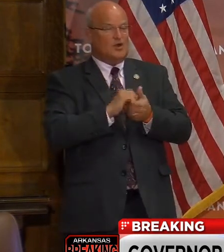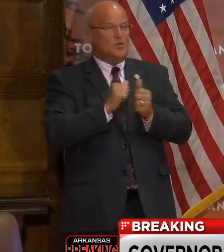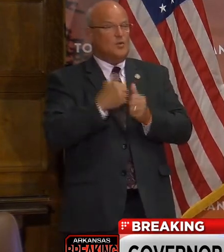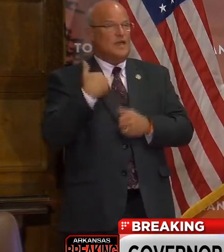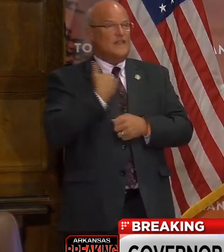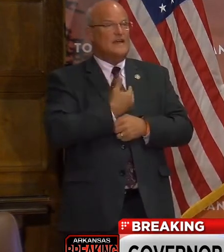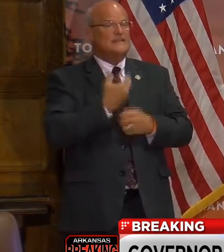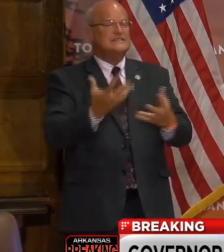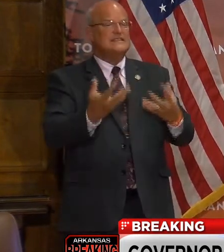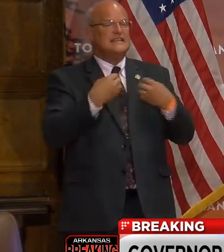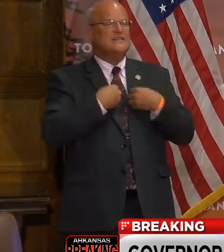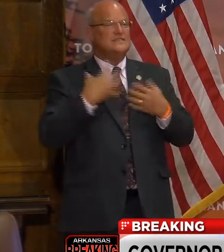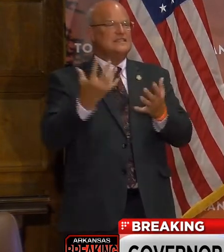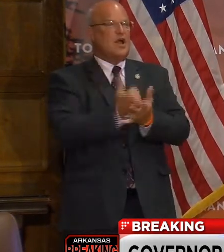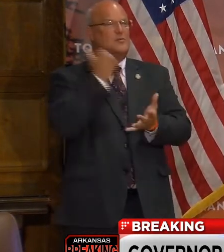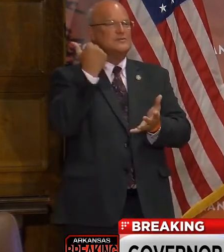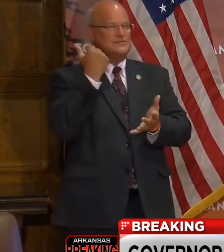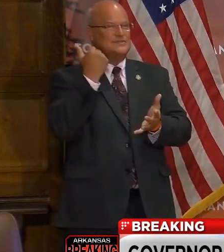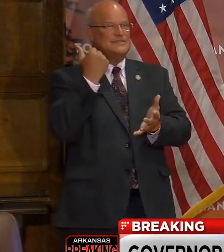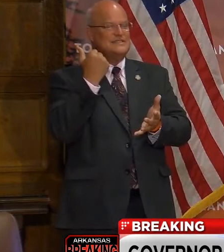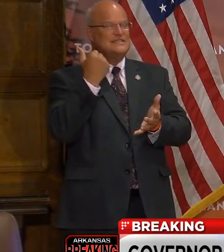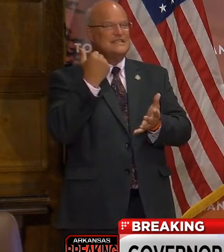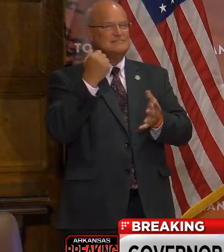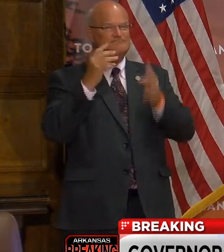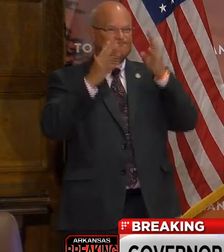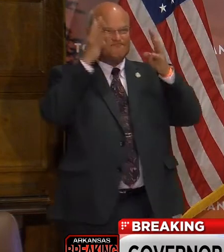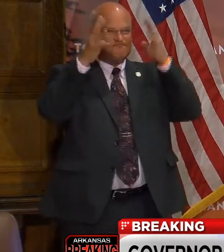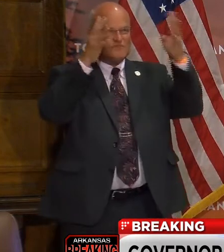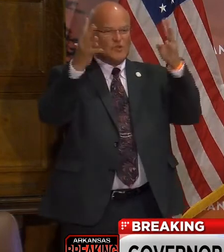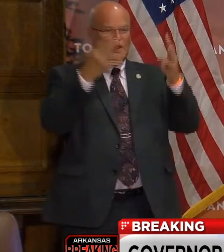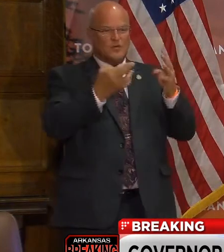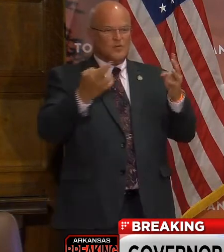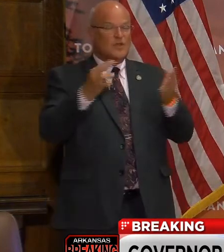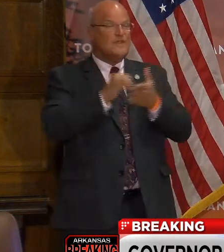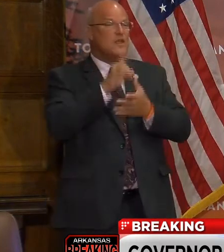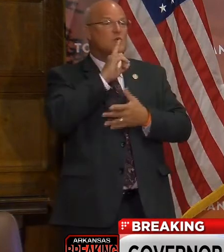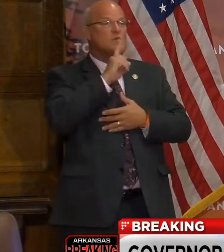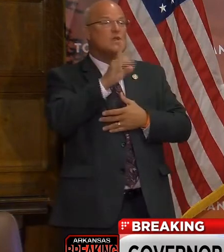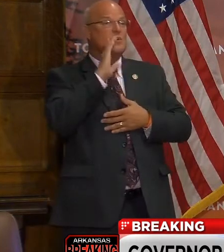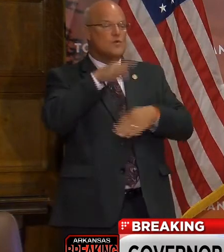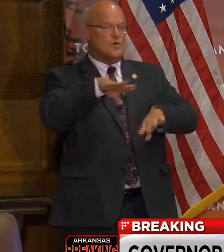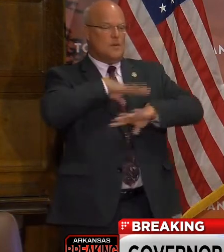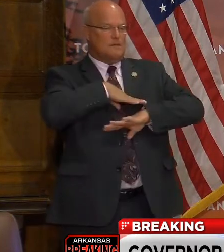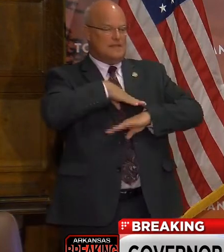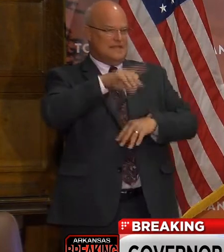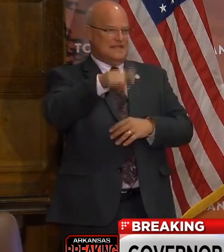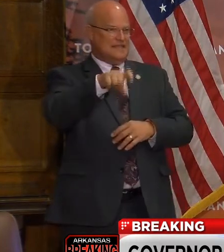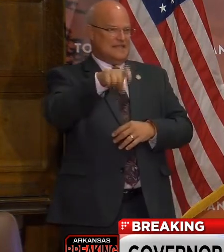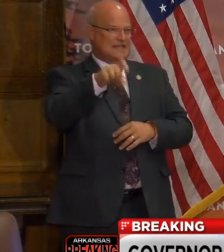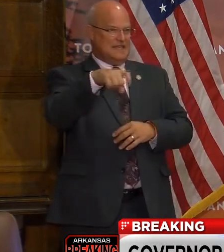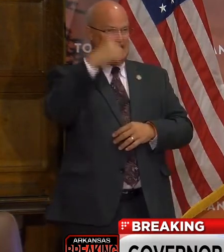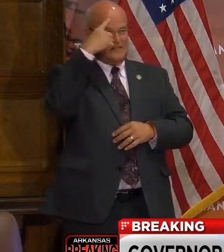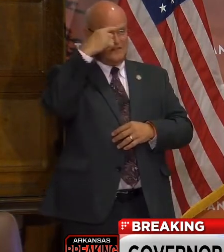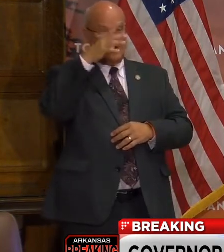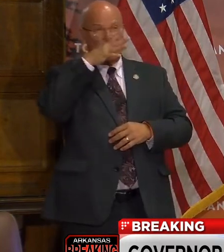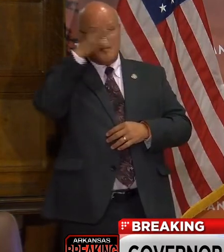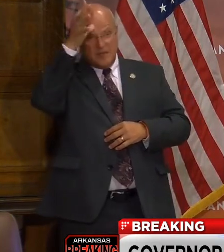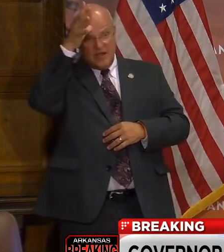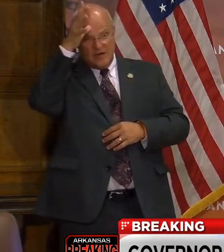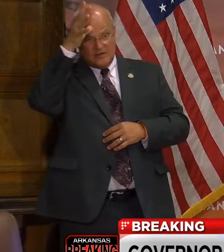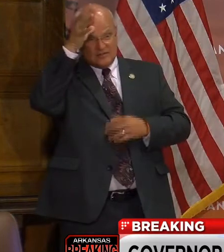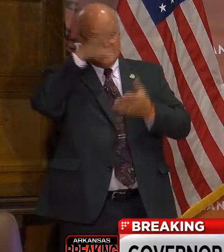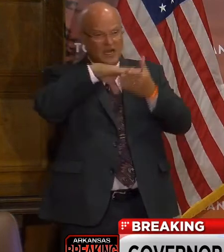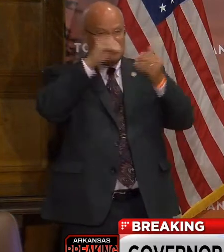give us the opportunity to create resources that really are going to meet the needs for our parents, our students,